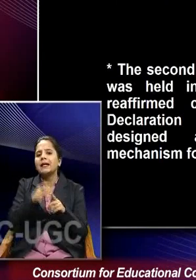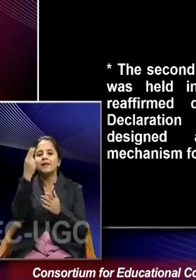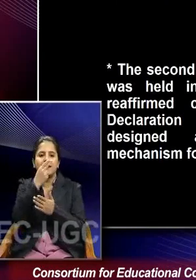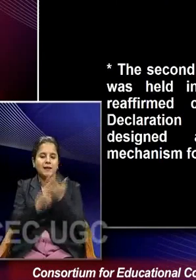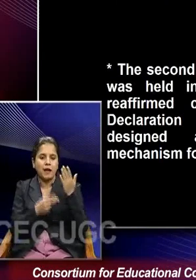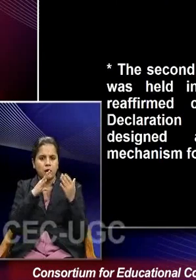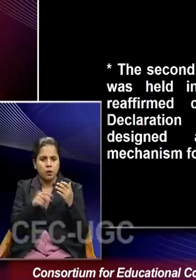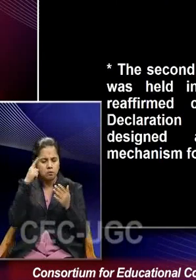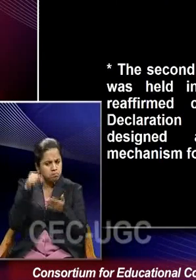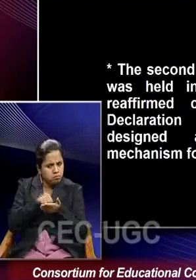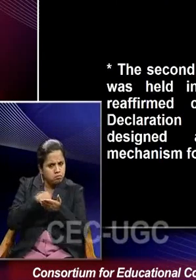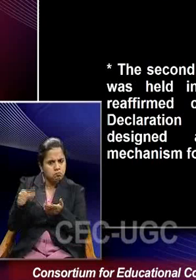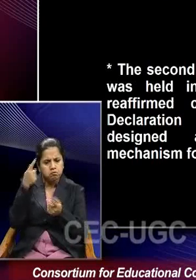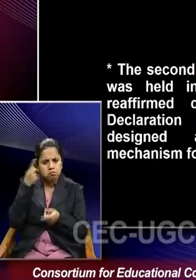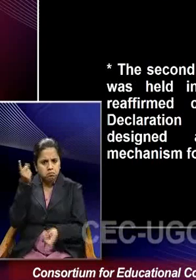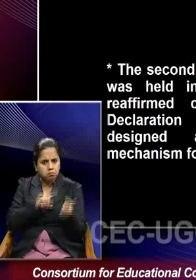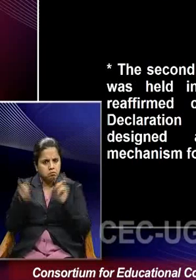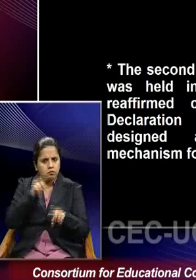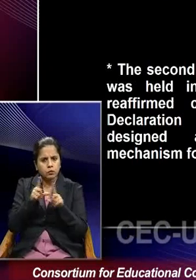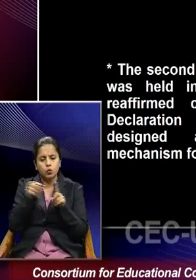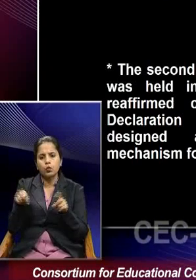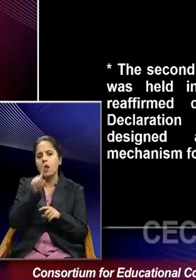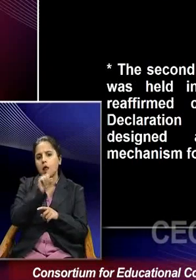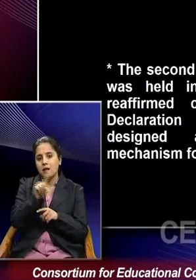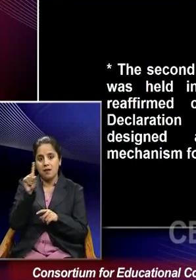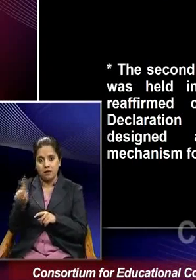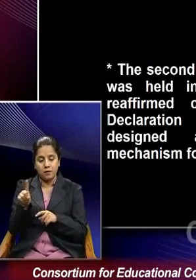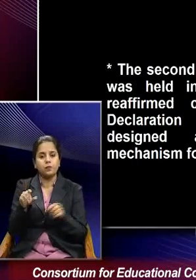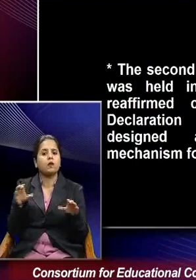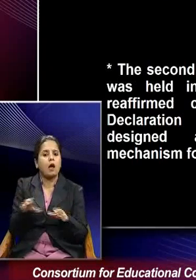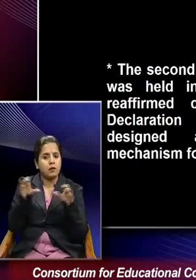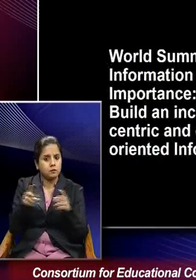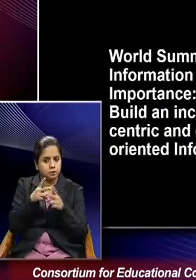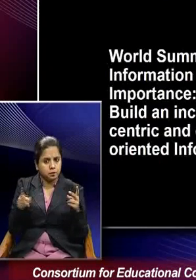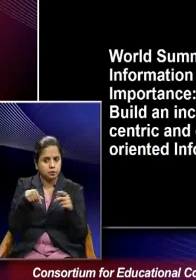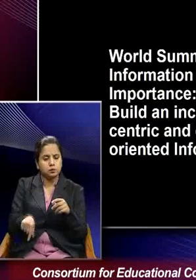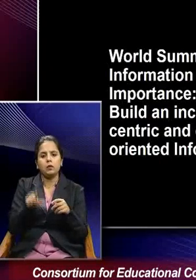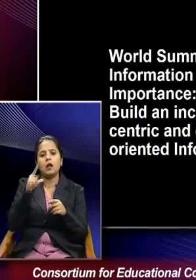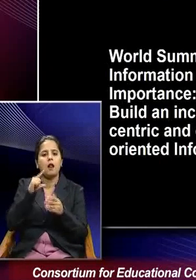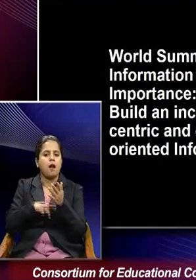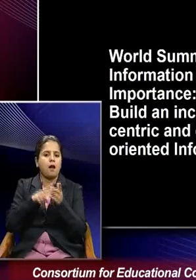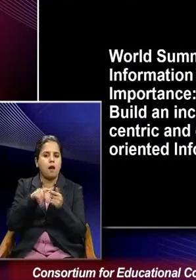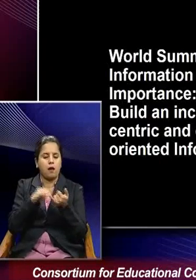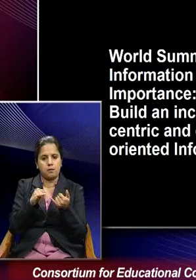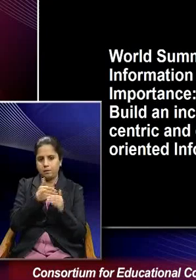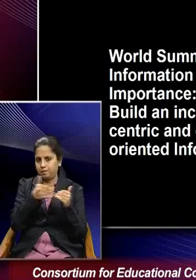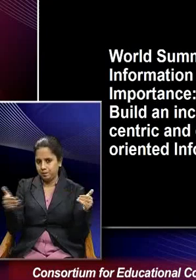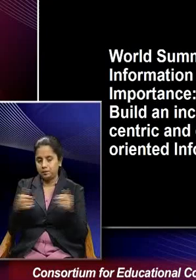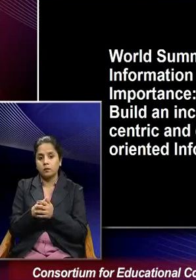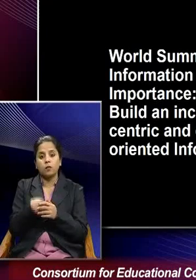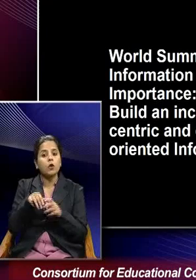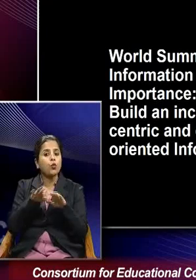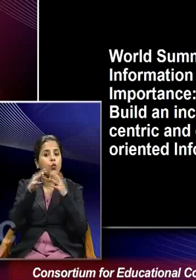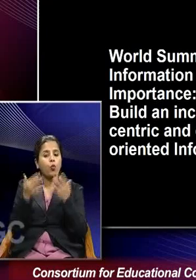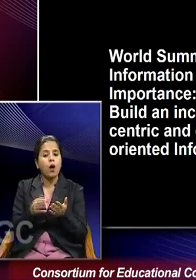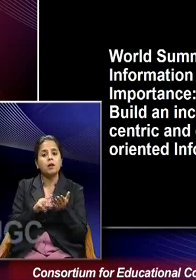implementation mechanisms for the 11 action lines. The World Summit of the